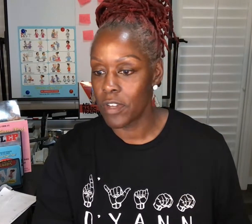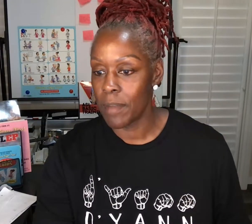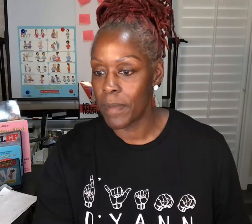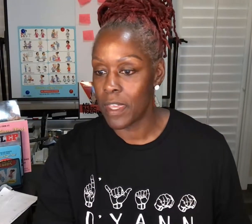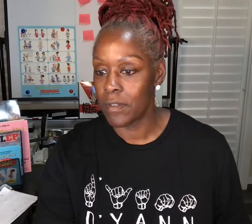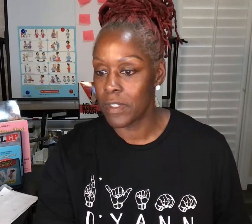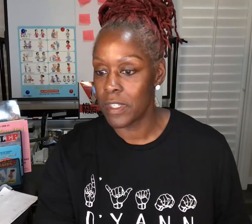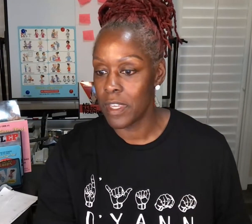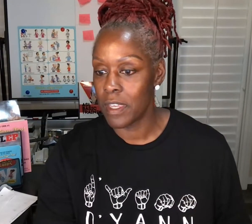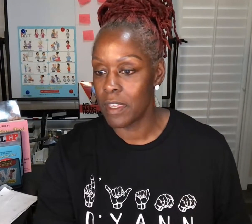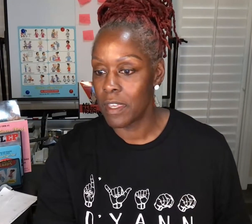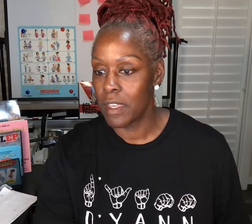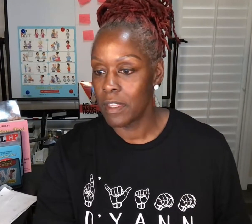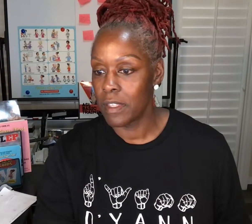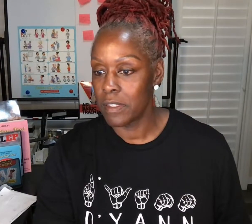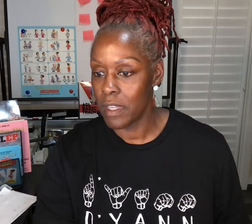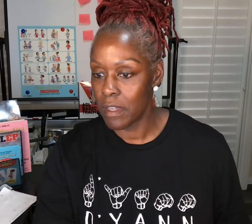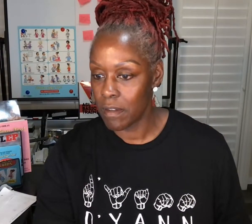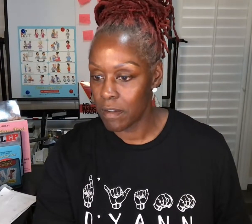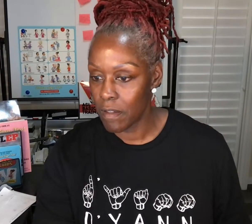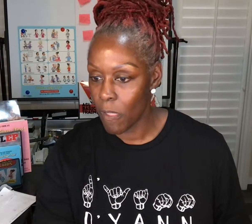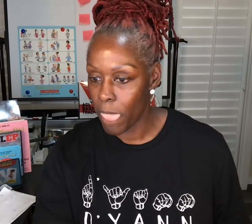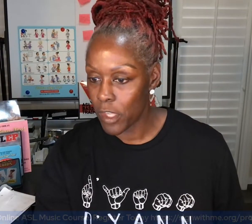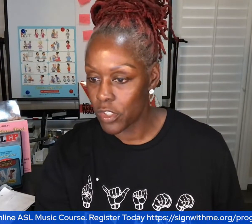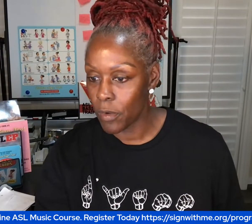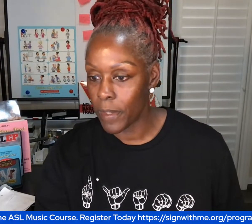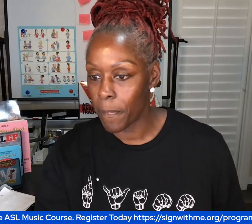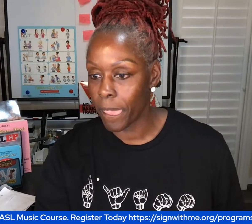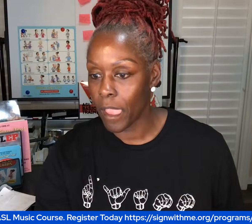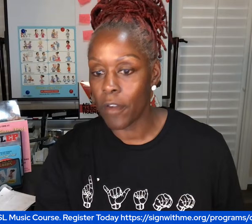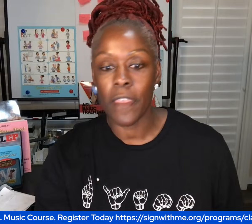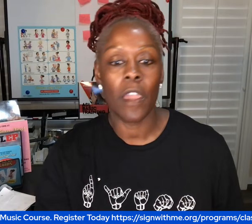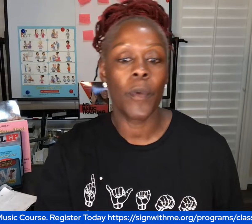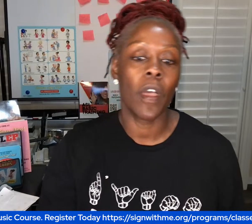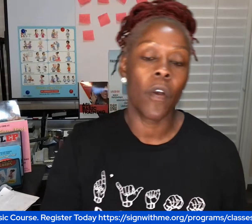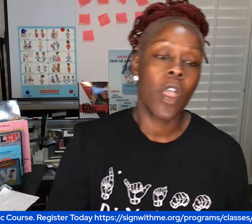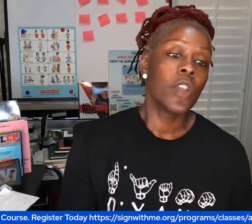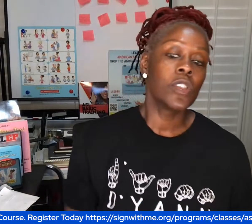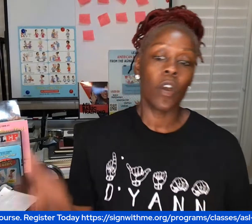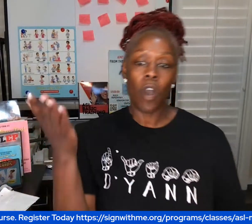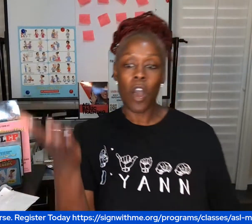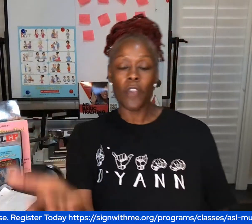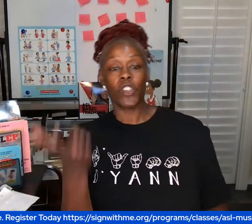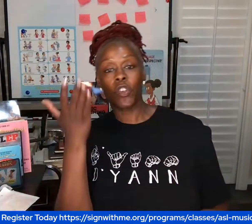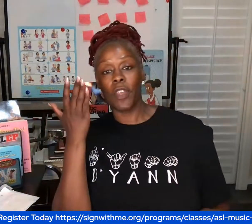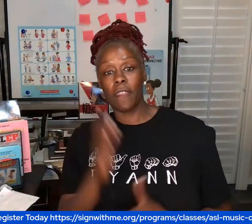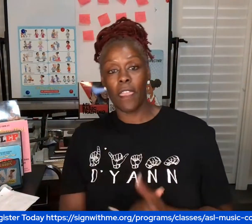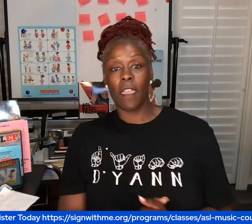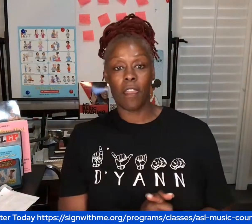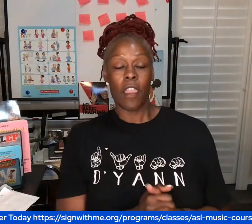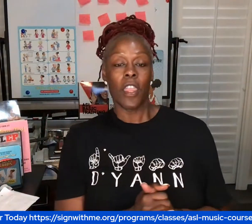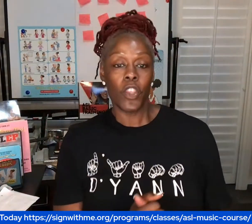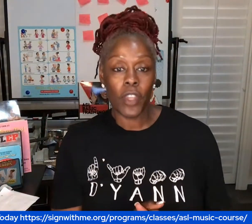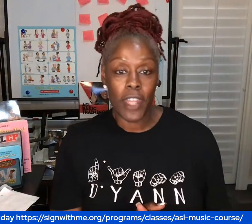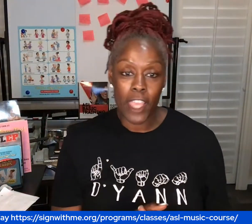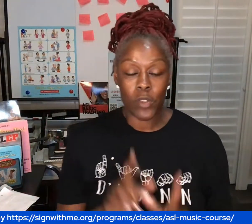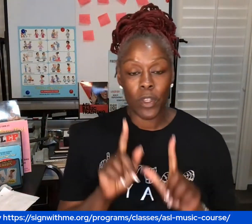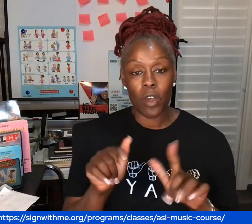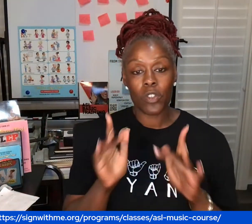but I don't see it. Let's see here. Show it. Okay, there we go. So on the screen there, you can actually go to